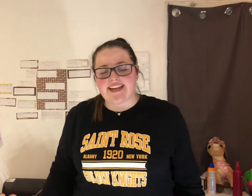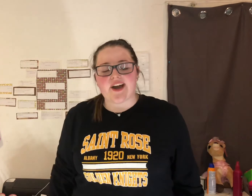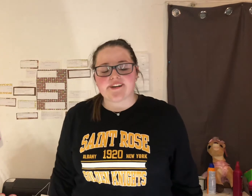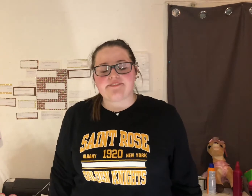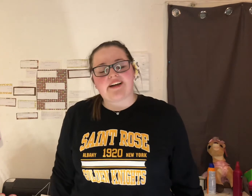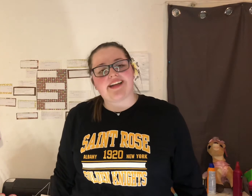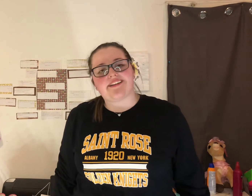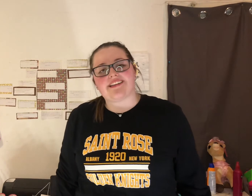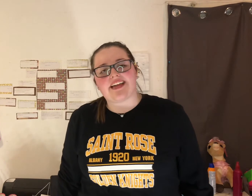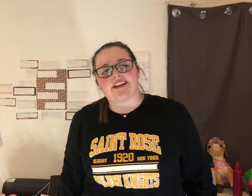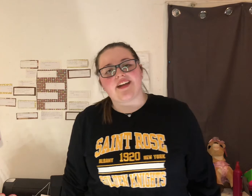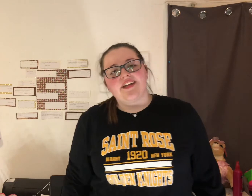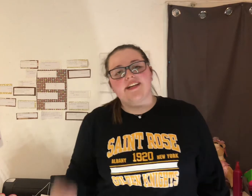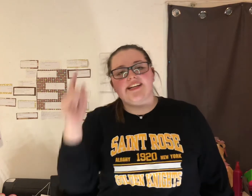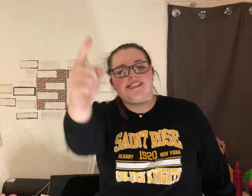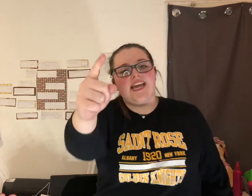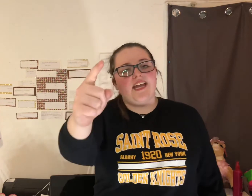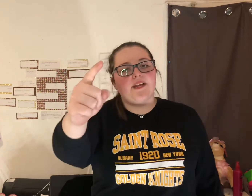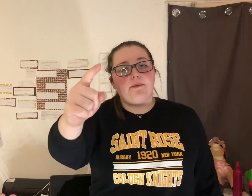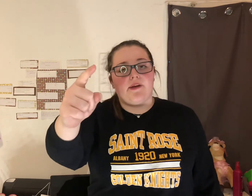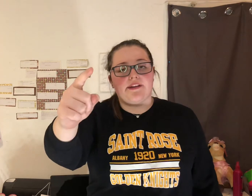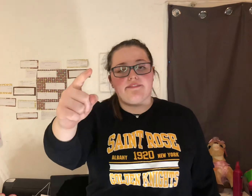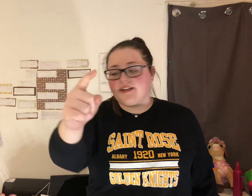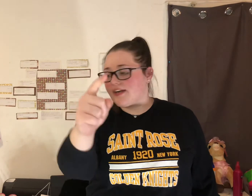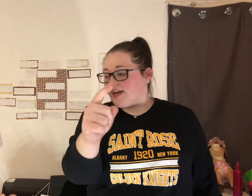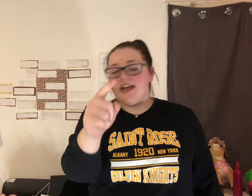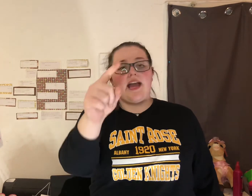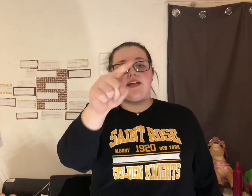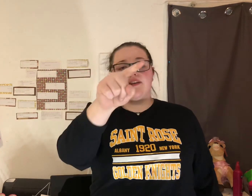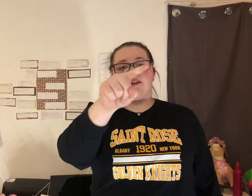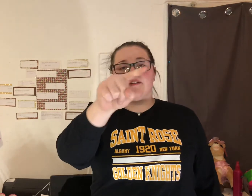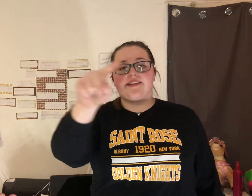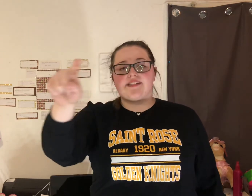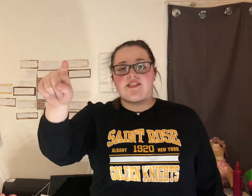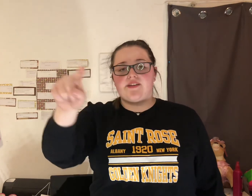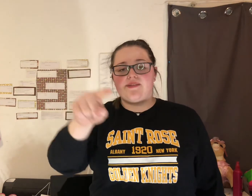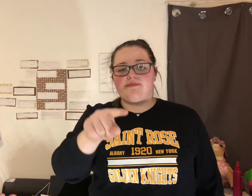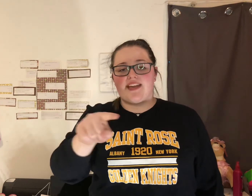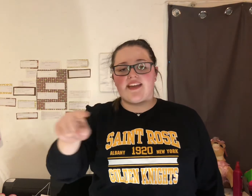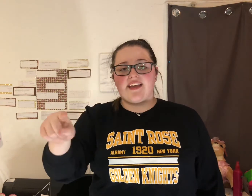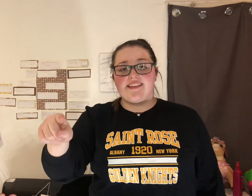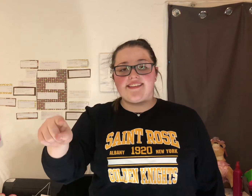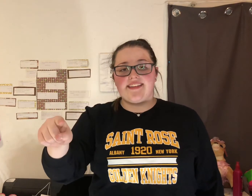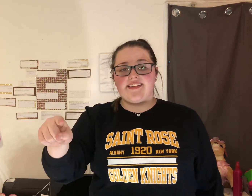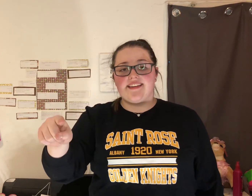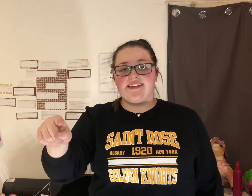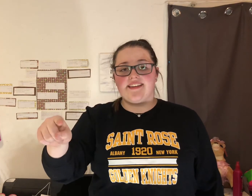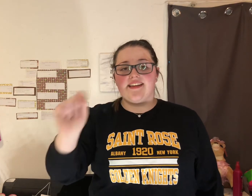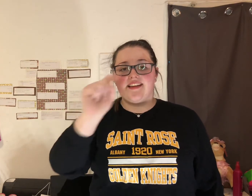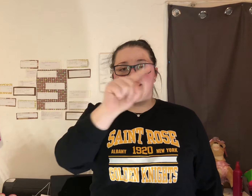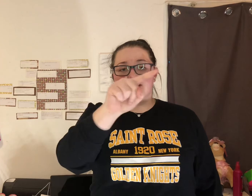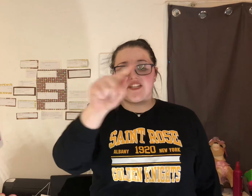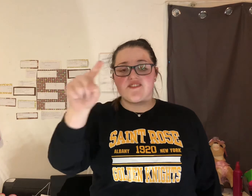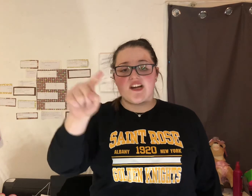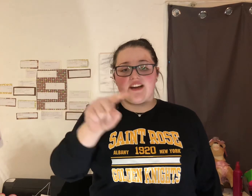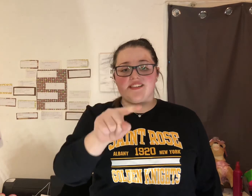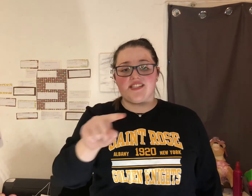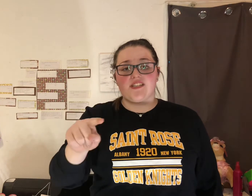our final letter, you're going to take your pointer finger and you're going to make a Z. Just going to draw out a Z. Just like